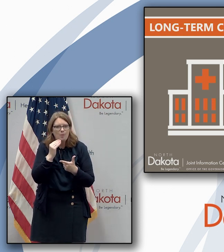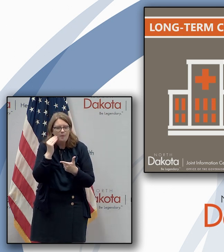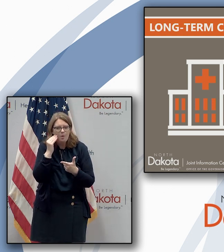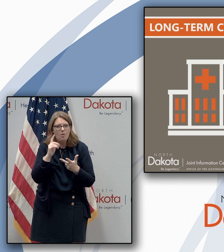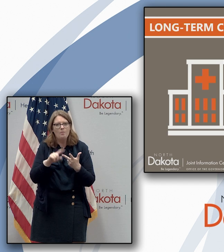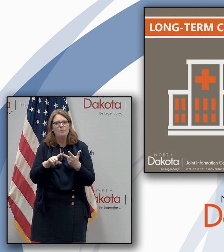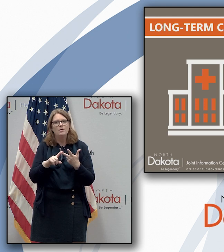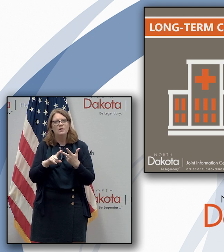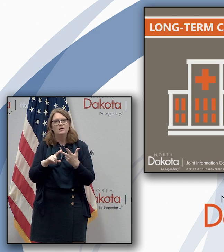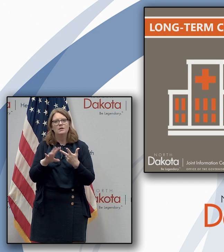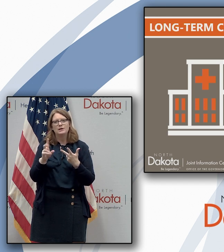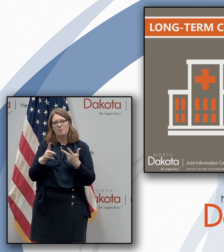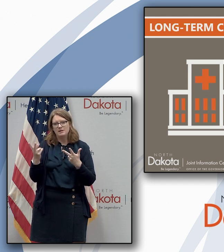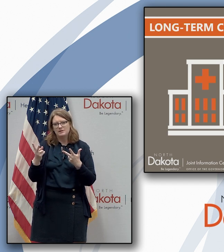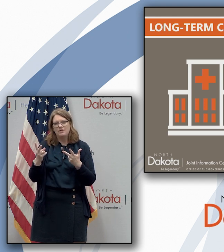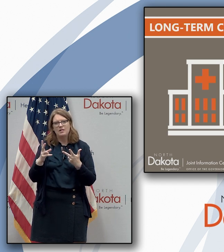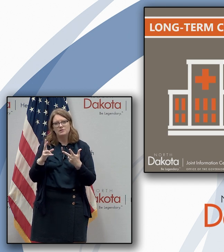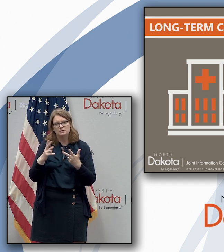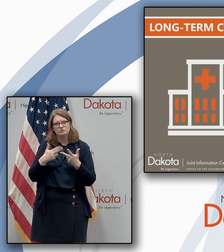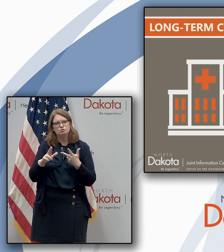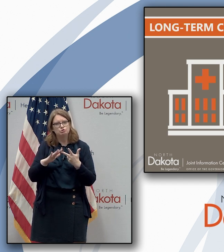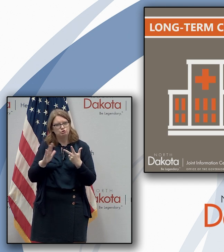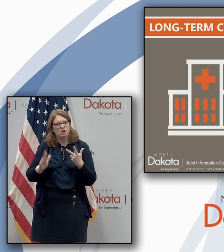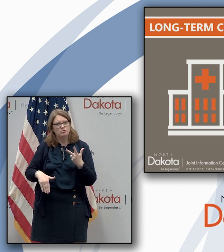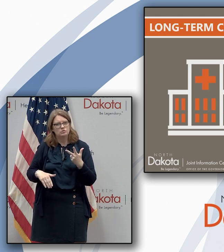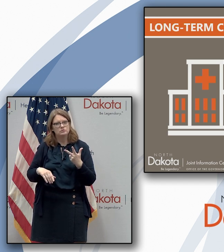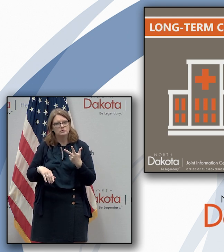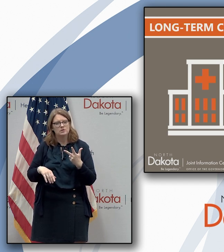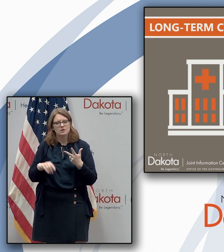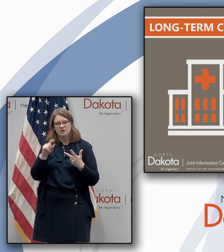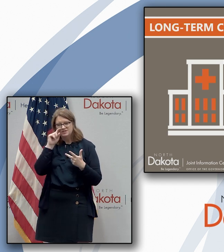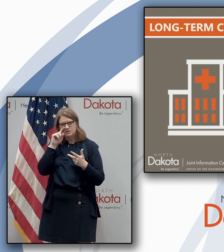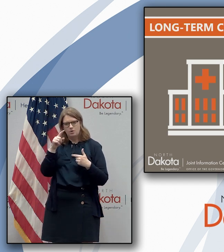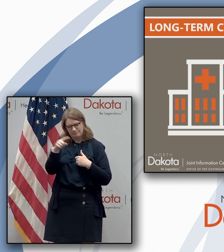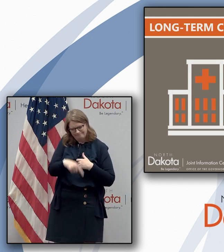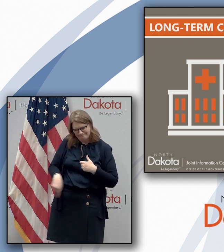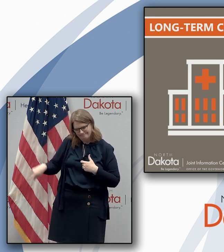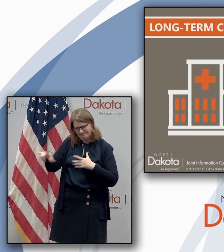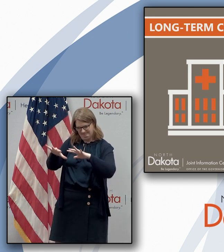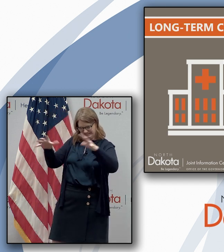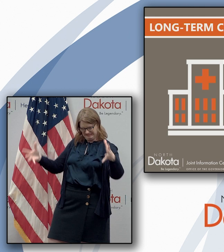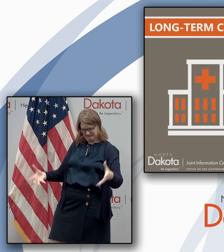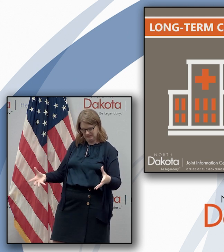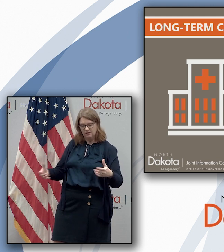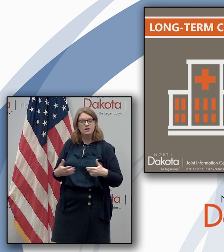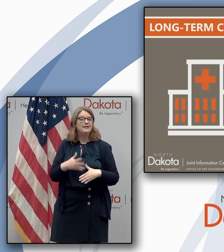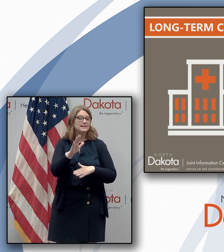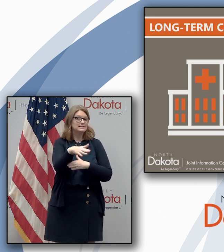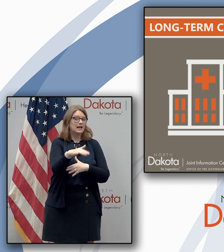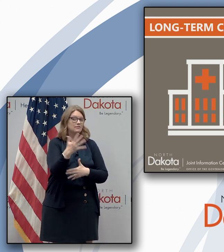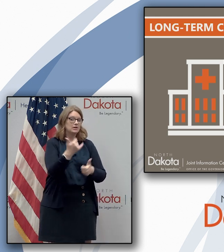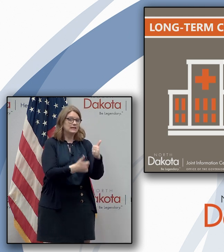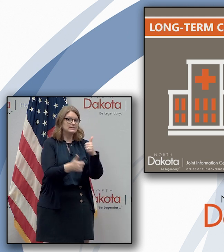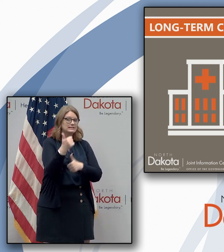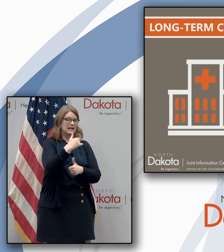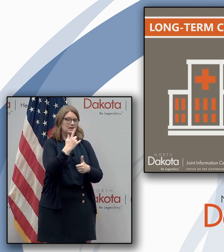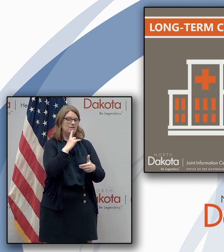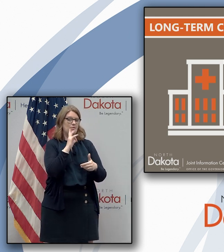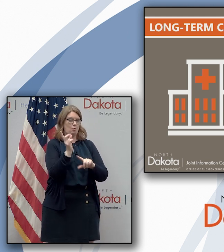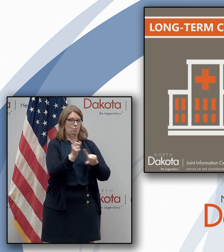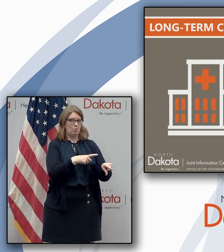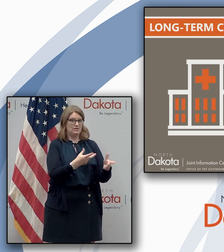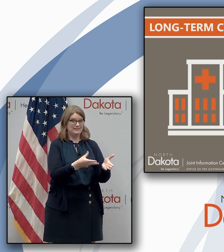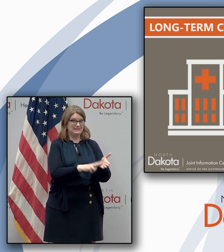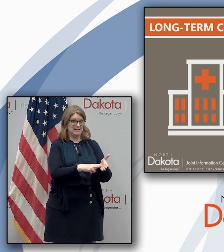and domestic violence shelters. This afternoon, I signed an executive order modifying